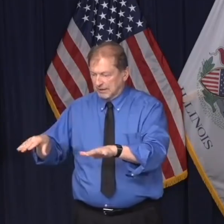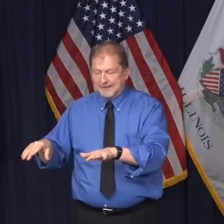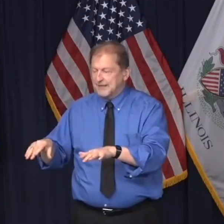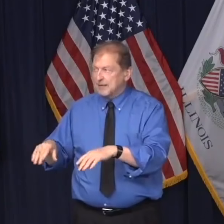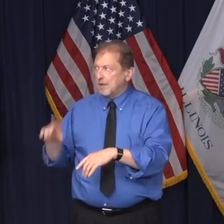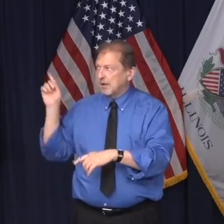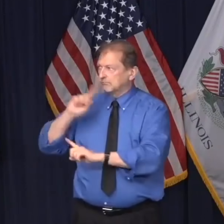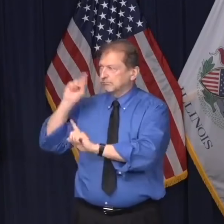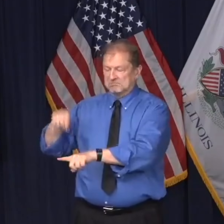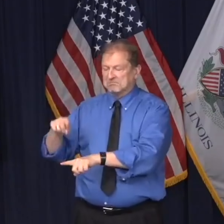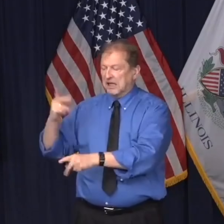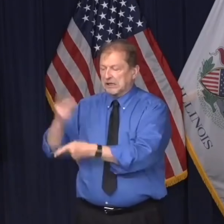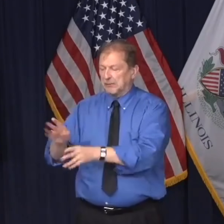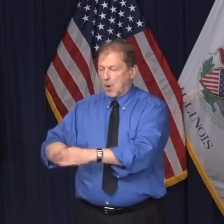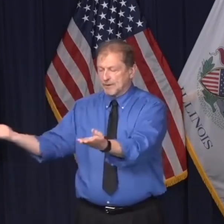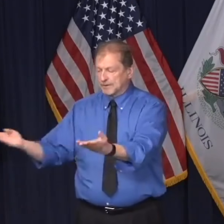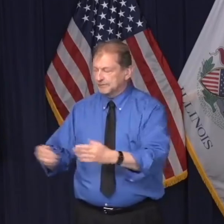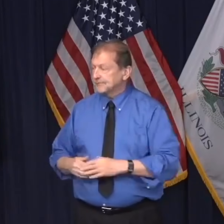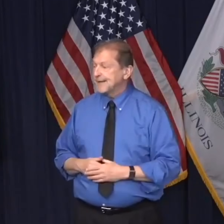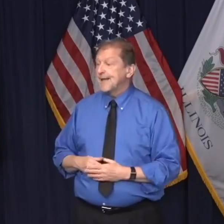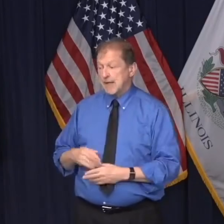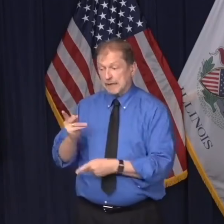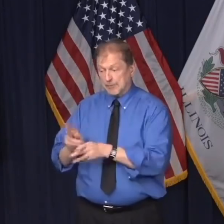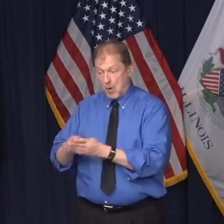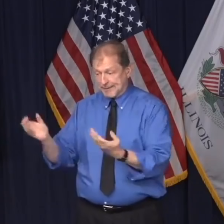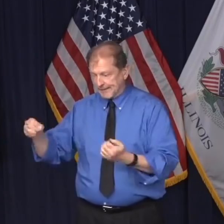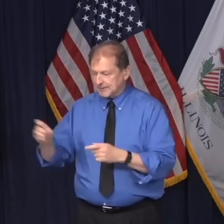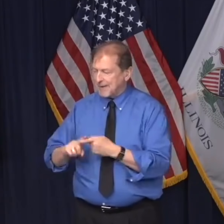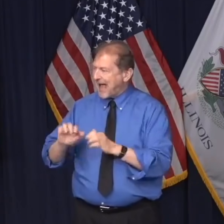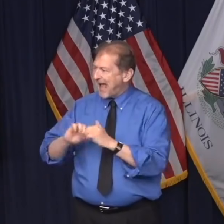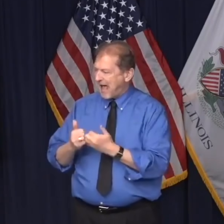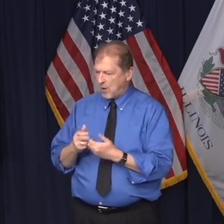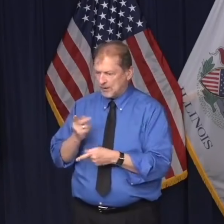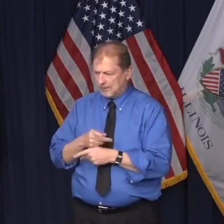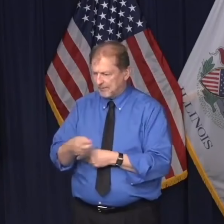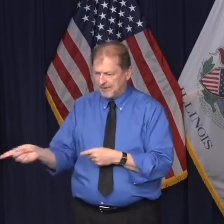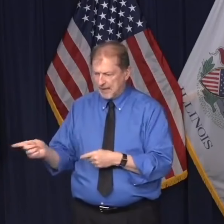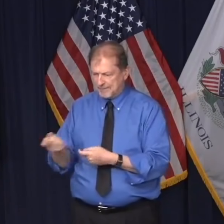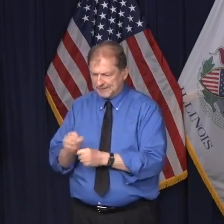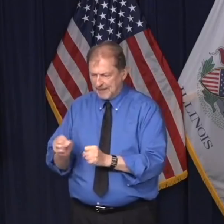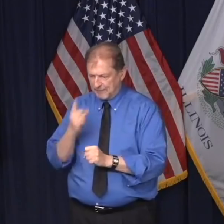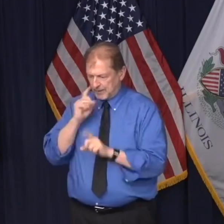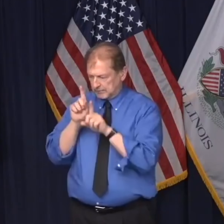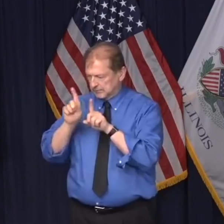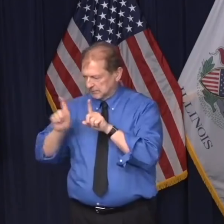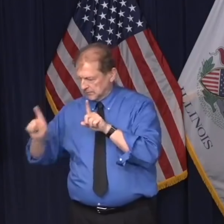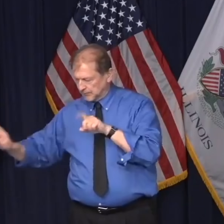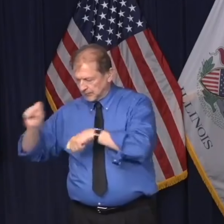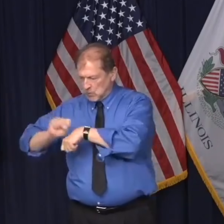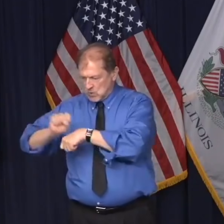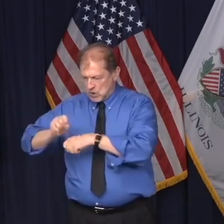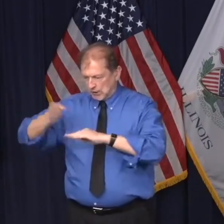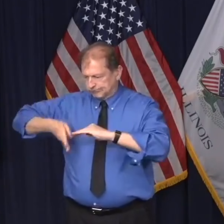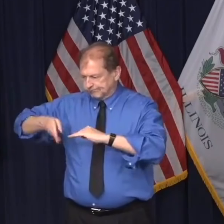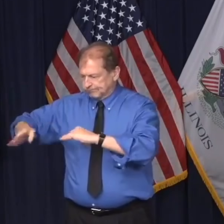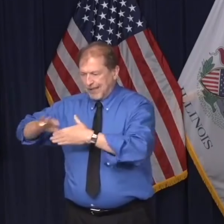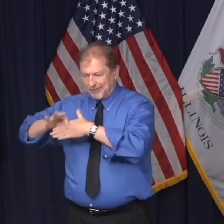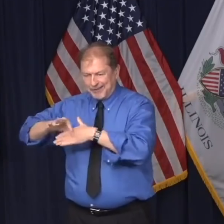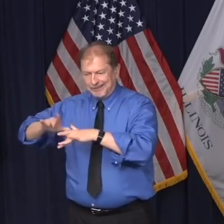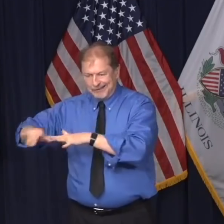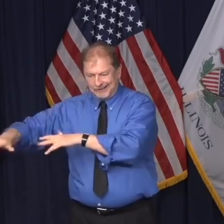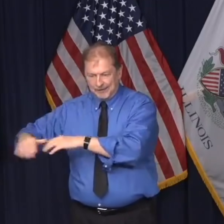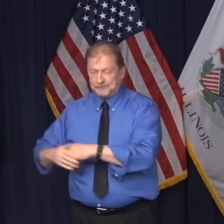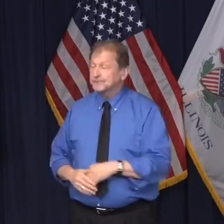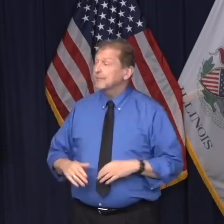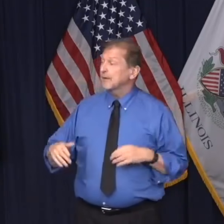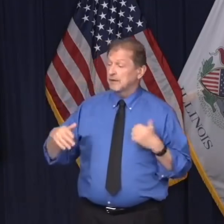guidelines for how to keep the workers safe, in my opinion, need work. And so we here in Illinois are most concerned about